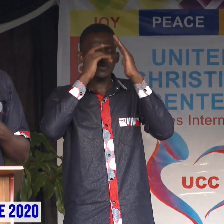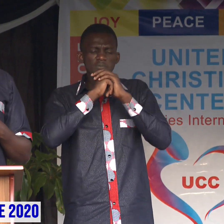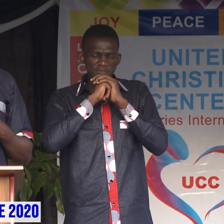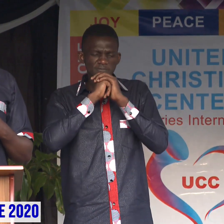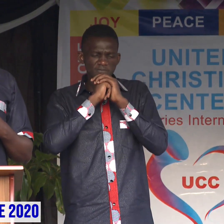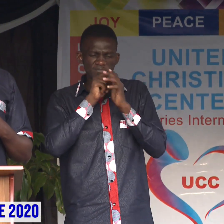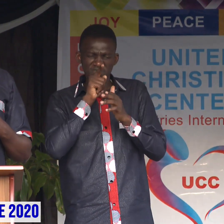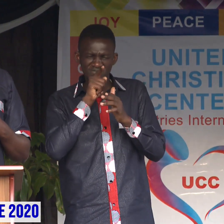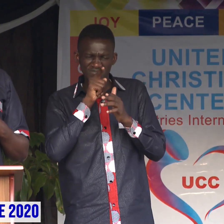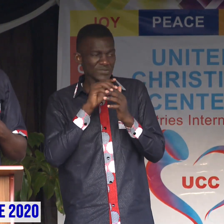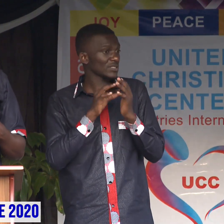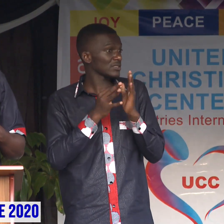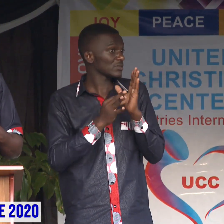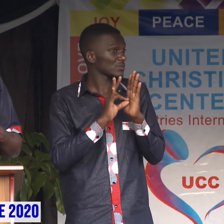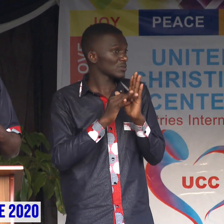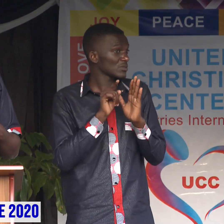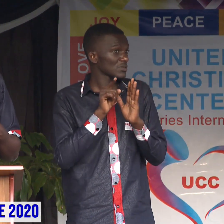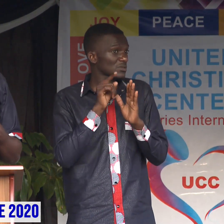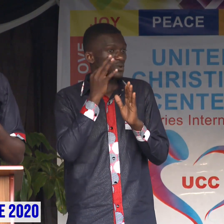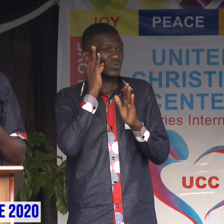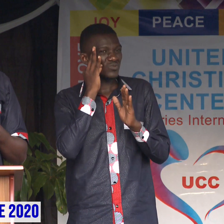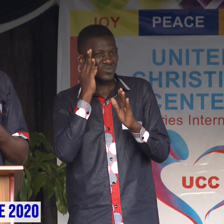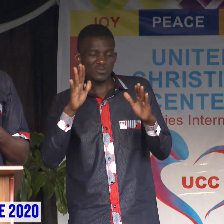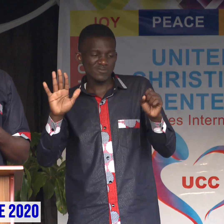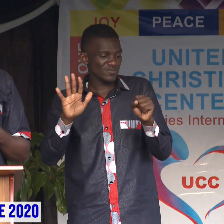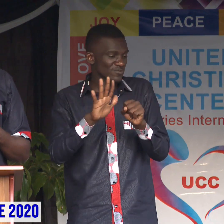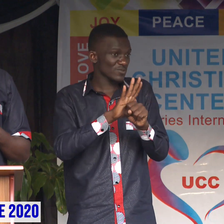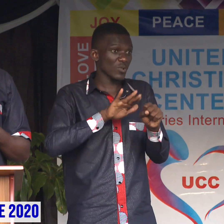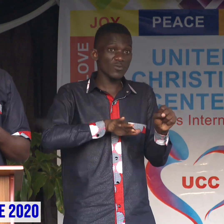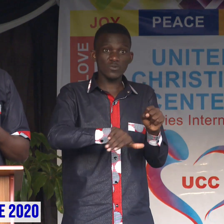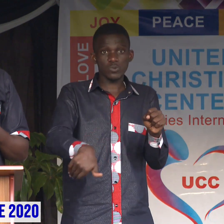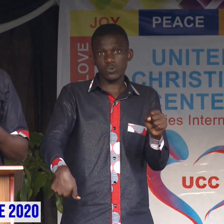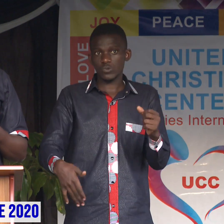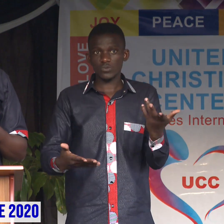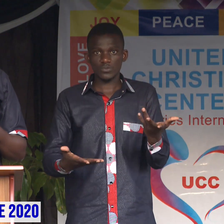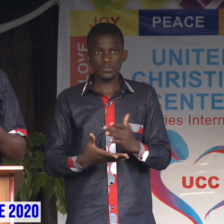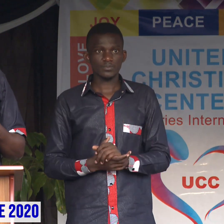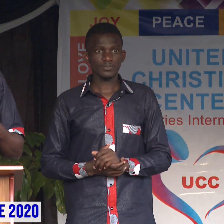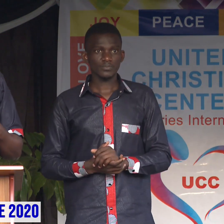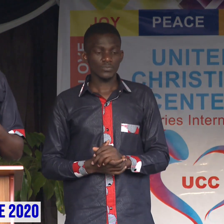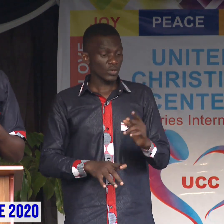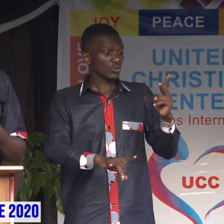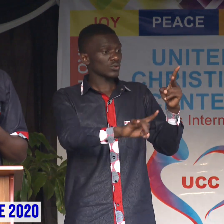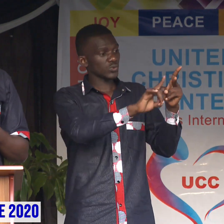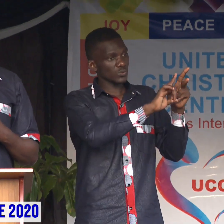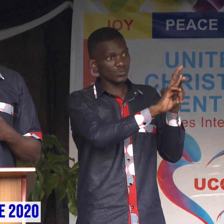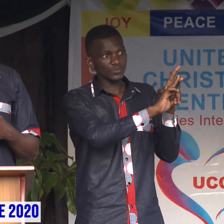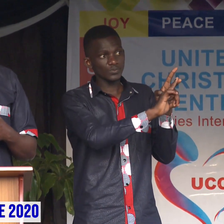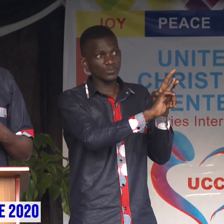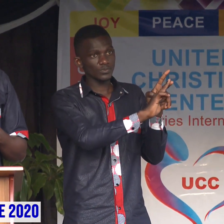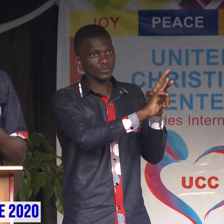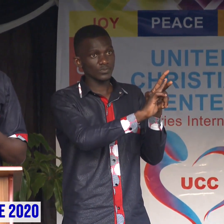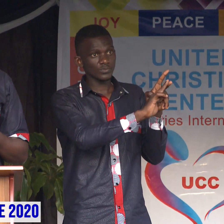bear. Boba manye ekibala kyobala. You are full of sexual immorality. Oli mwenzi. Number 2,